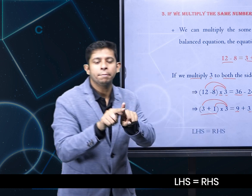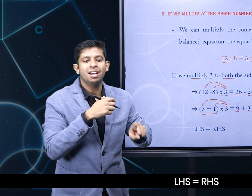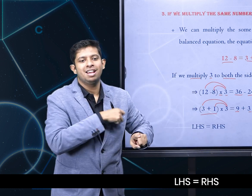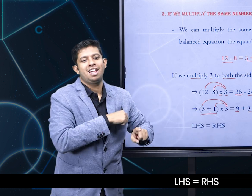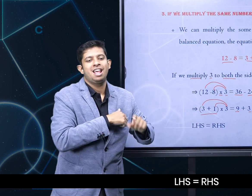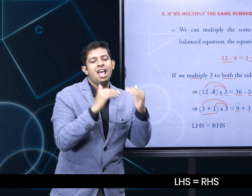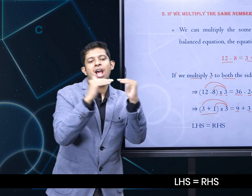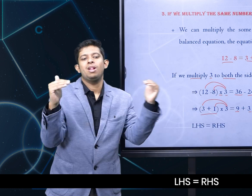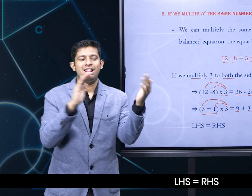LHS equals to RHS.